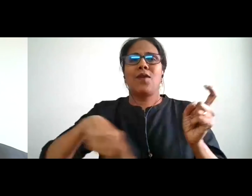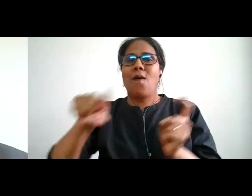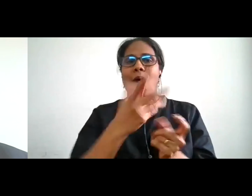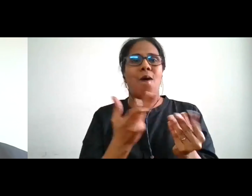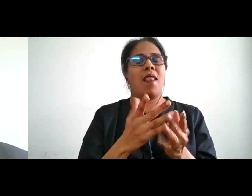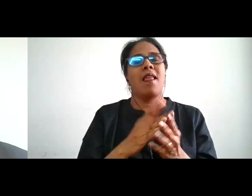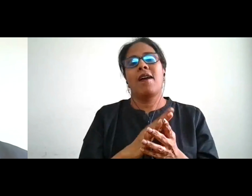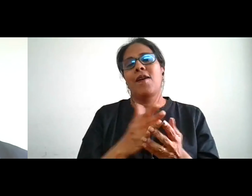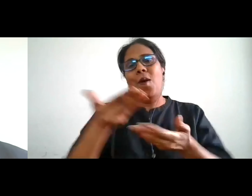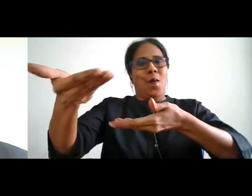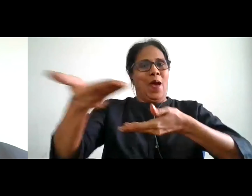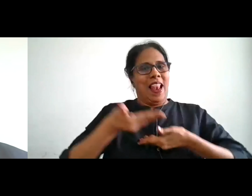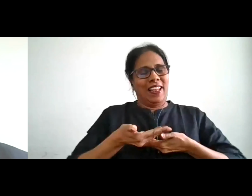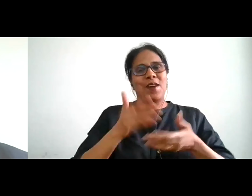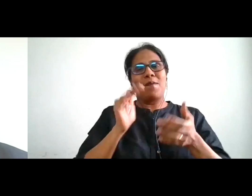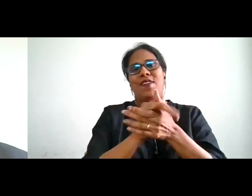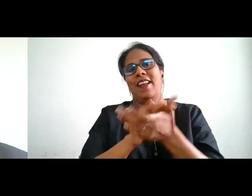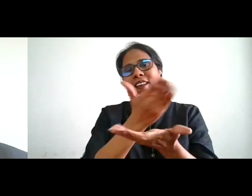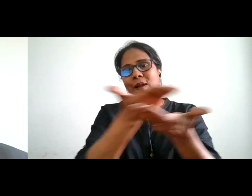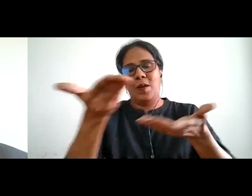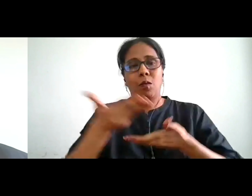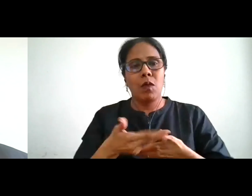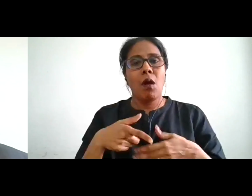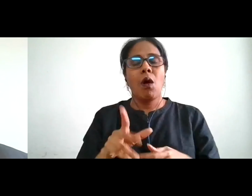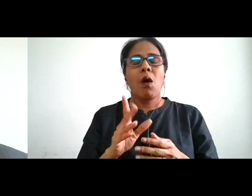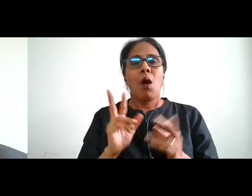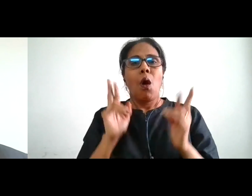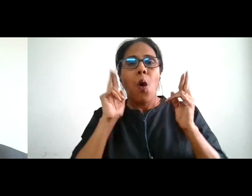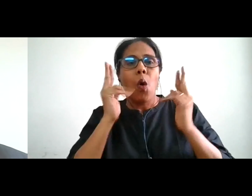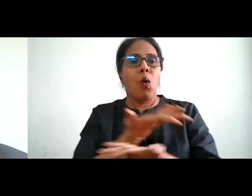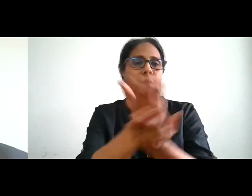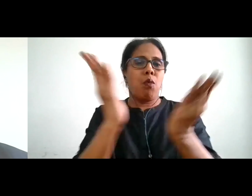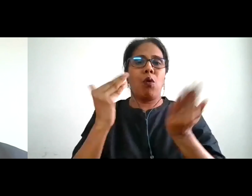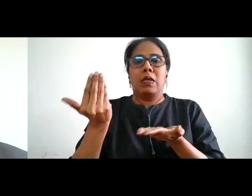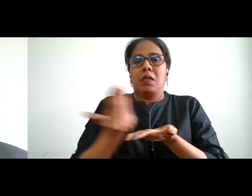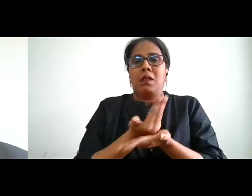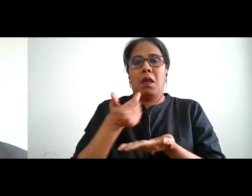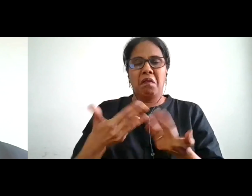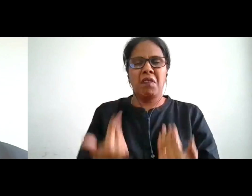I sincerely wish all your family and friends are safe in these challenging times.